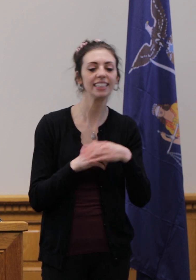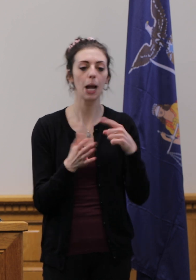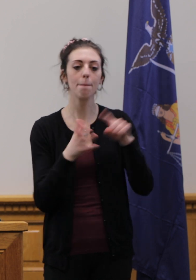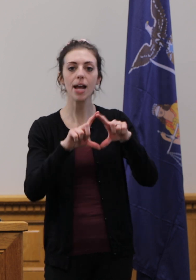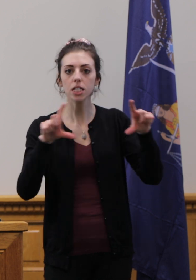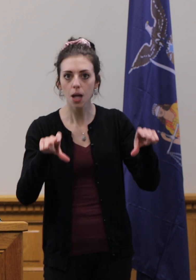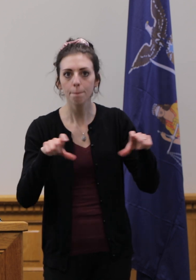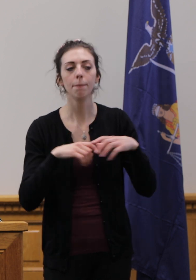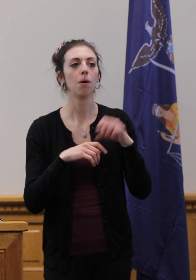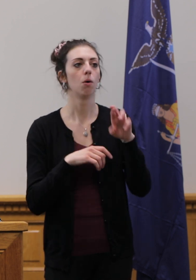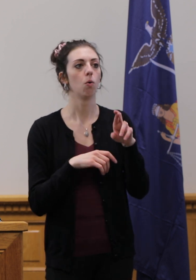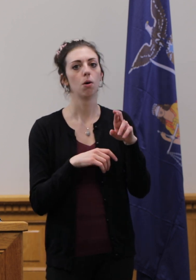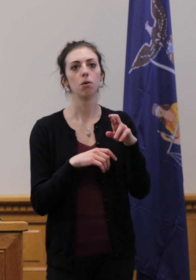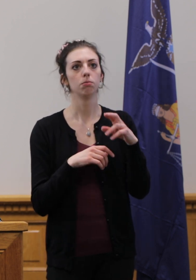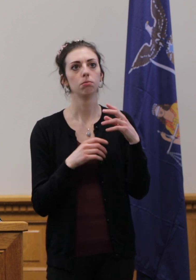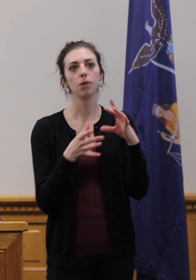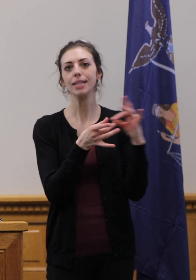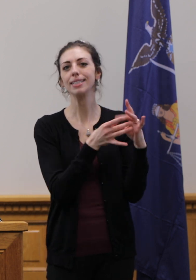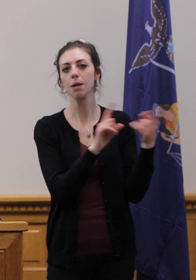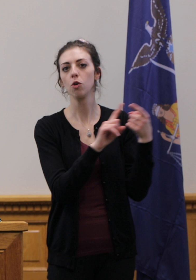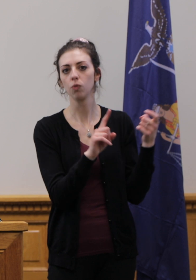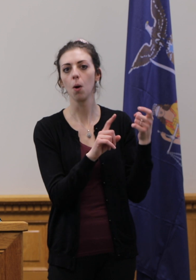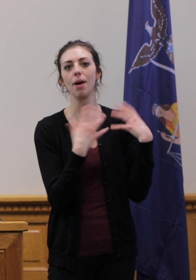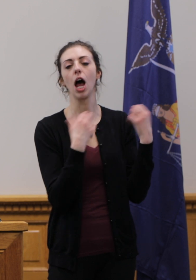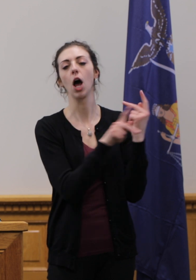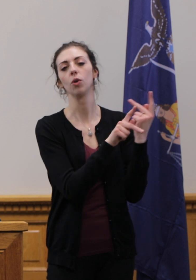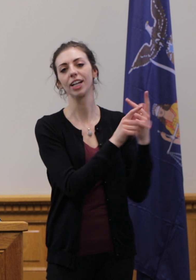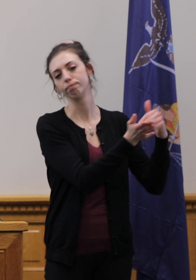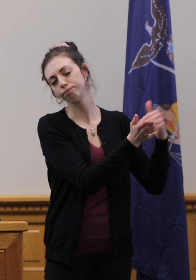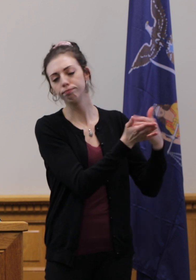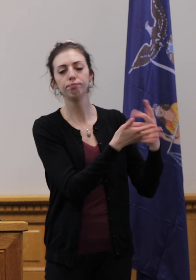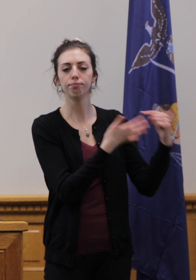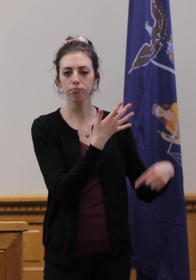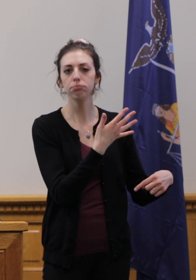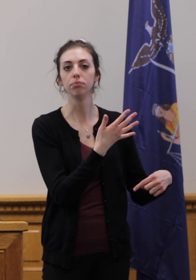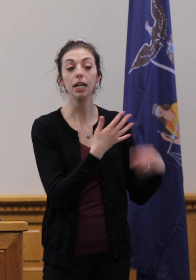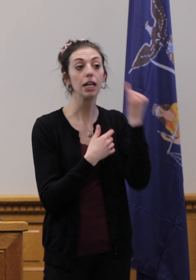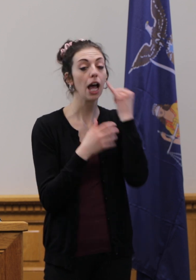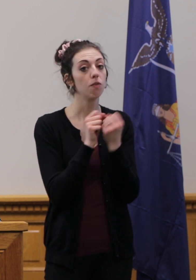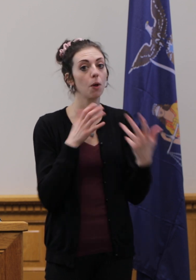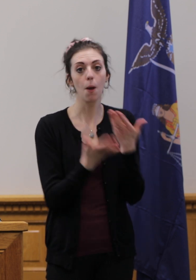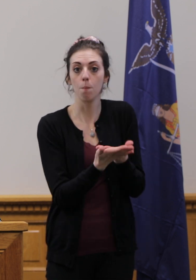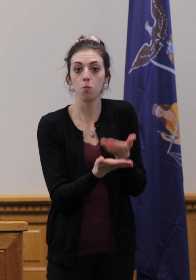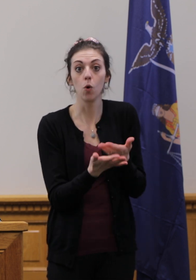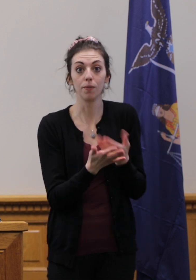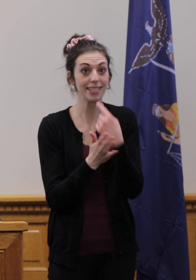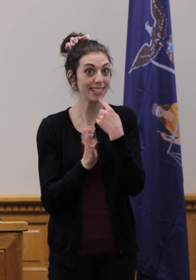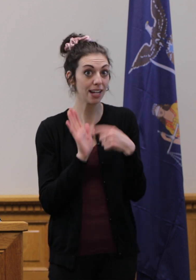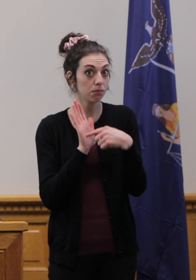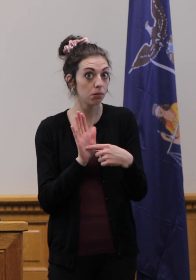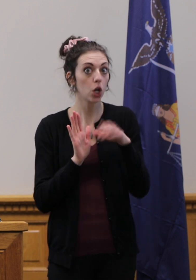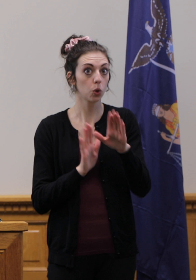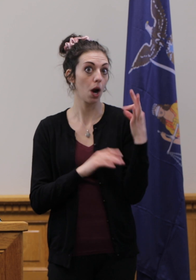a statement from a healthcare provider. Those without proof of eligibility will not